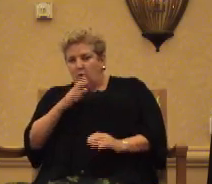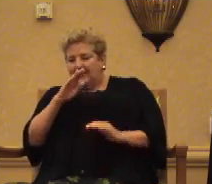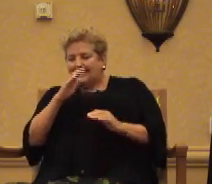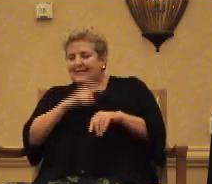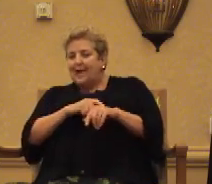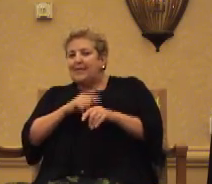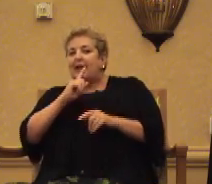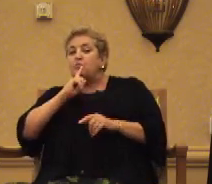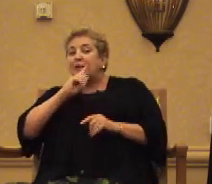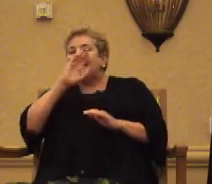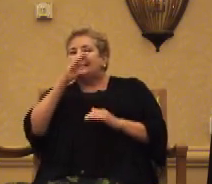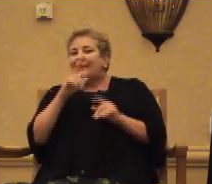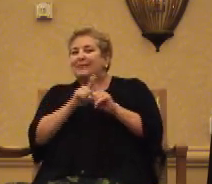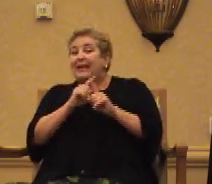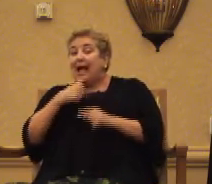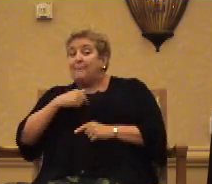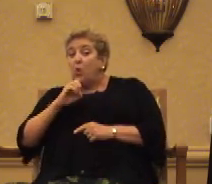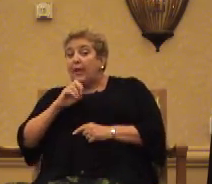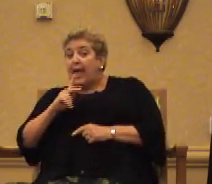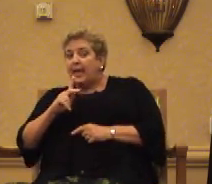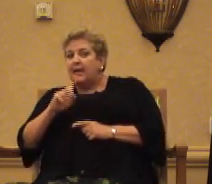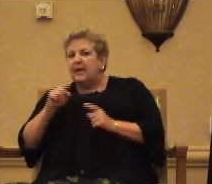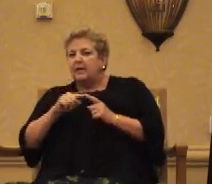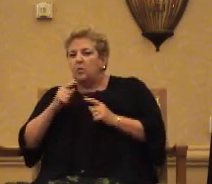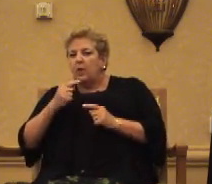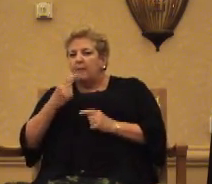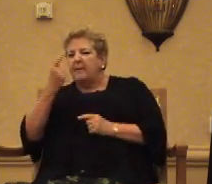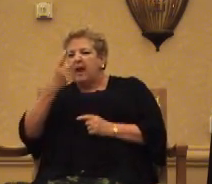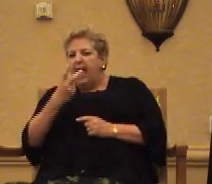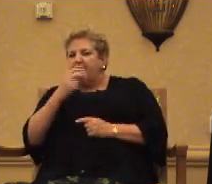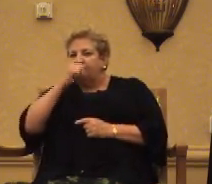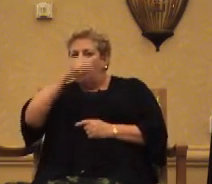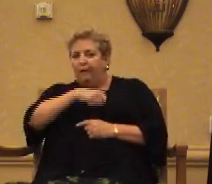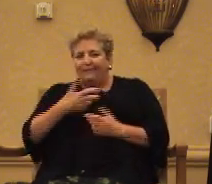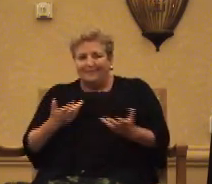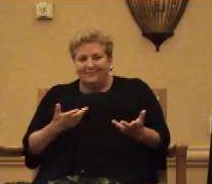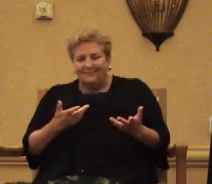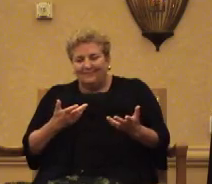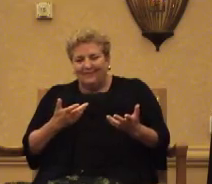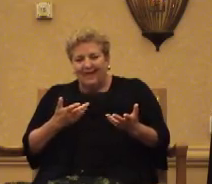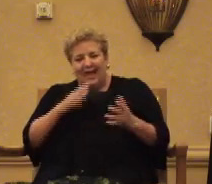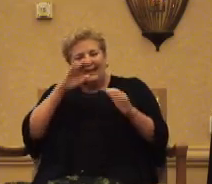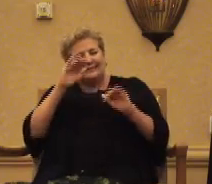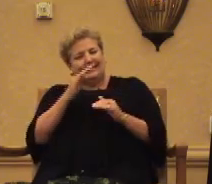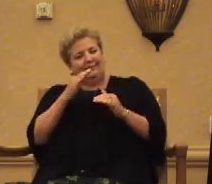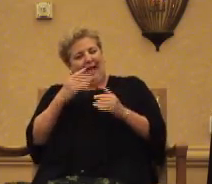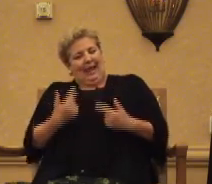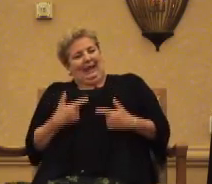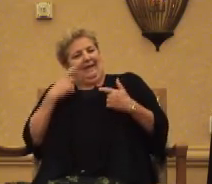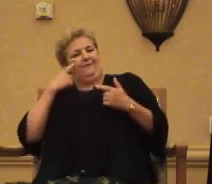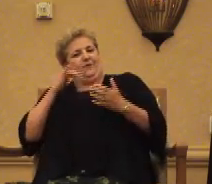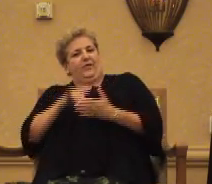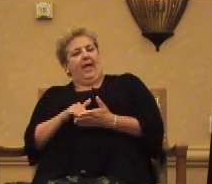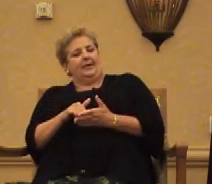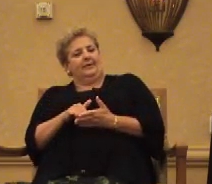okay is when I'm about half lit up. And it seems like I just live for it. And just exist